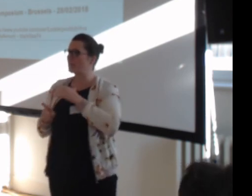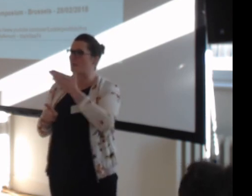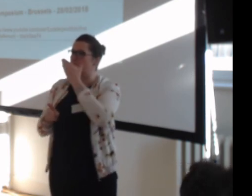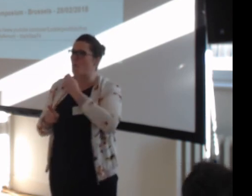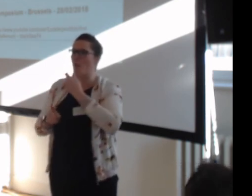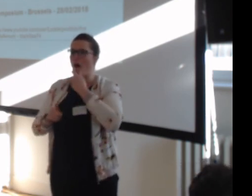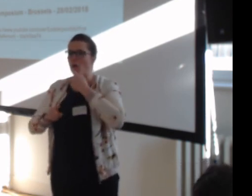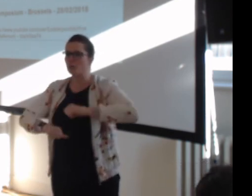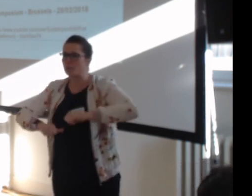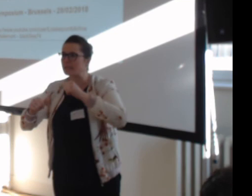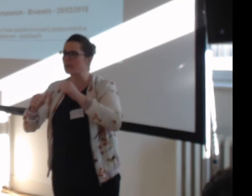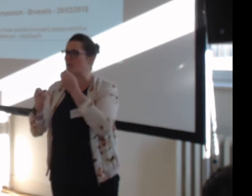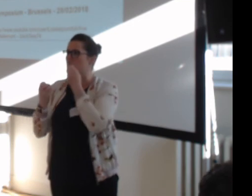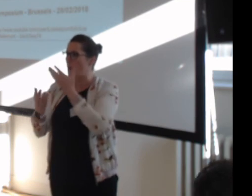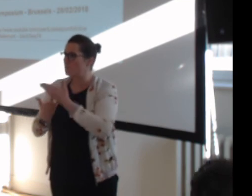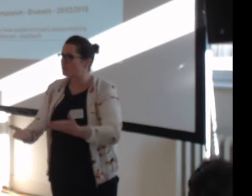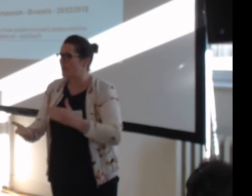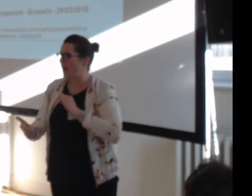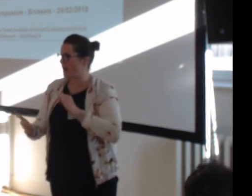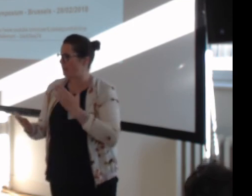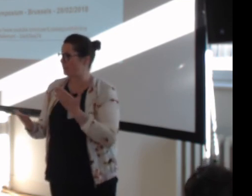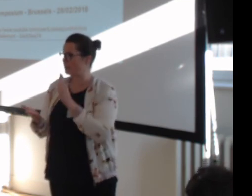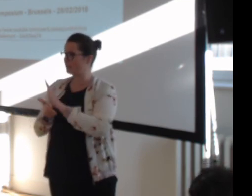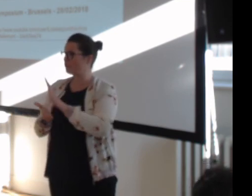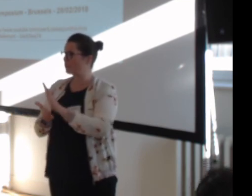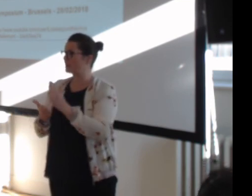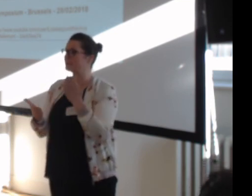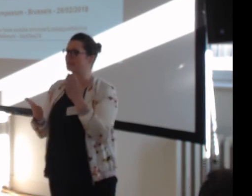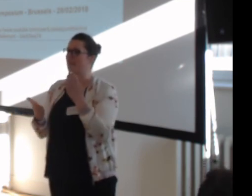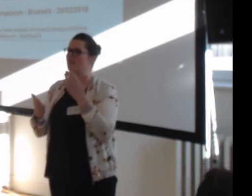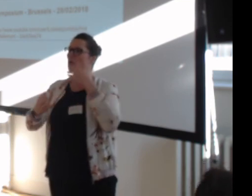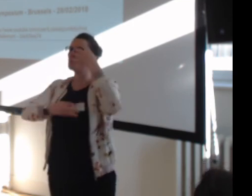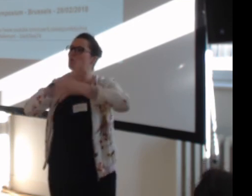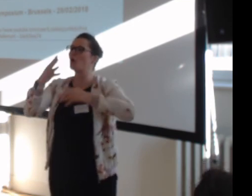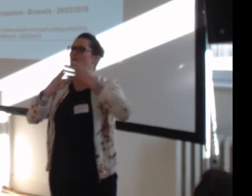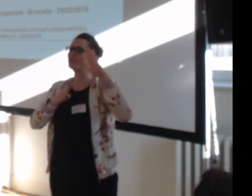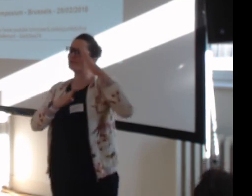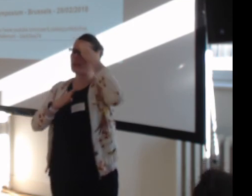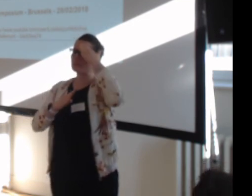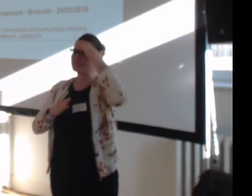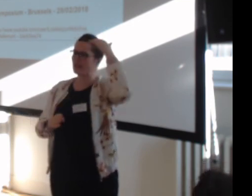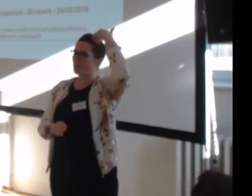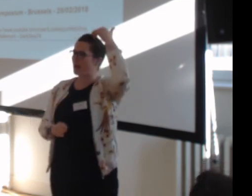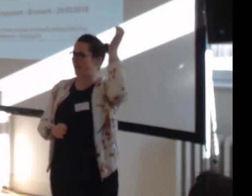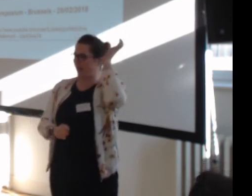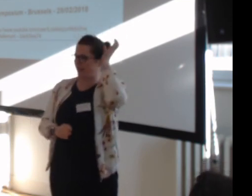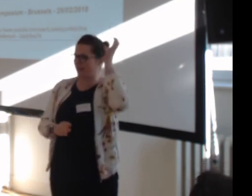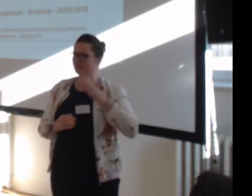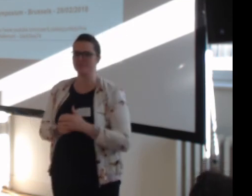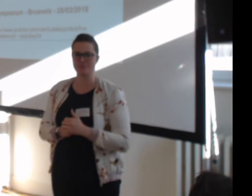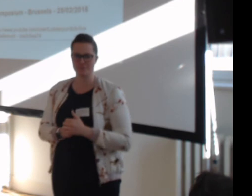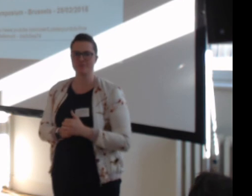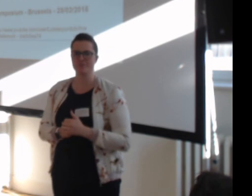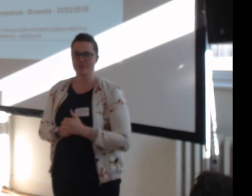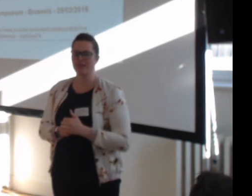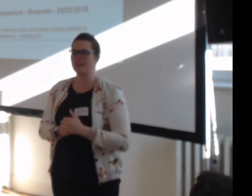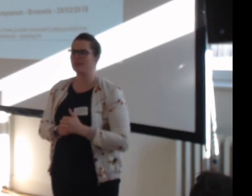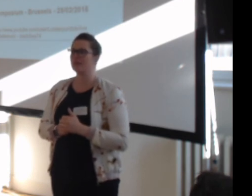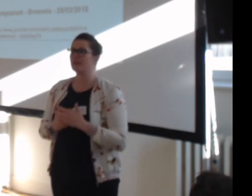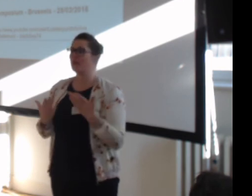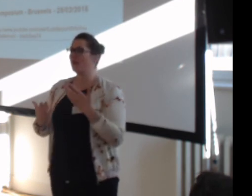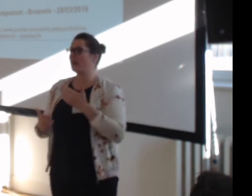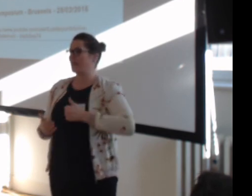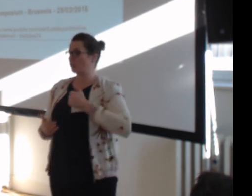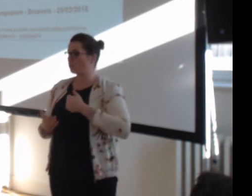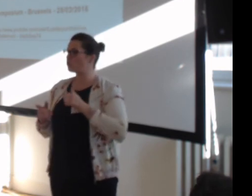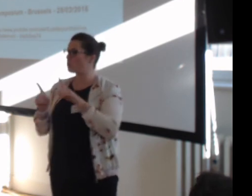old buildings and pretty musea. For example, from our world famous painter, René Magritte. And of course, we